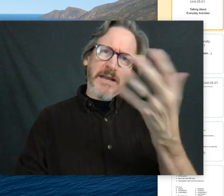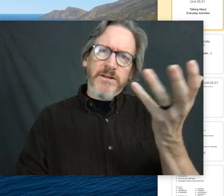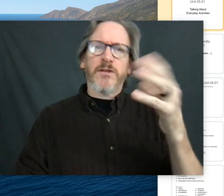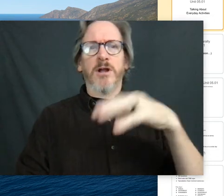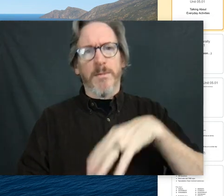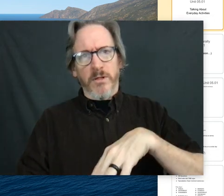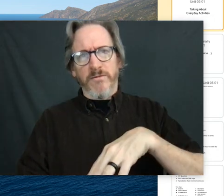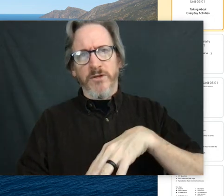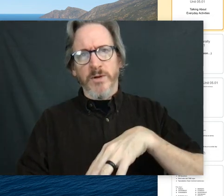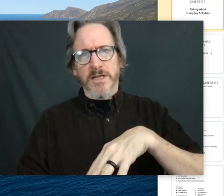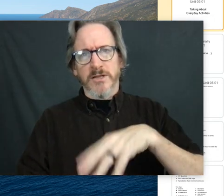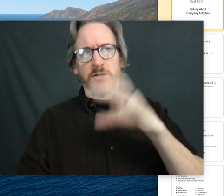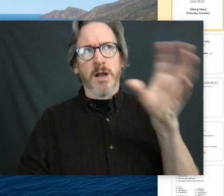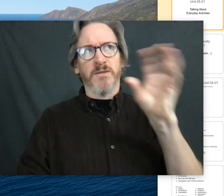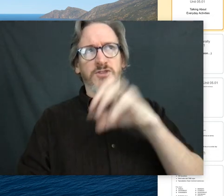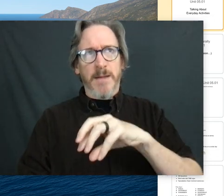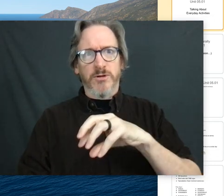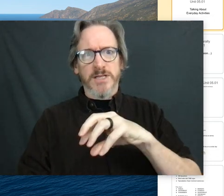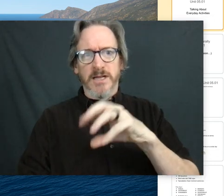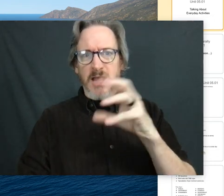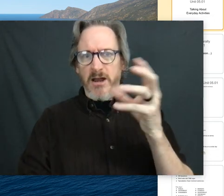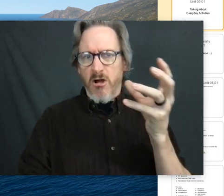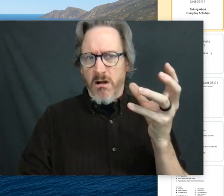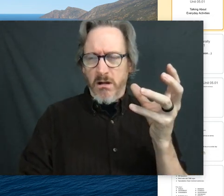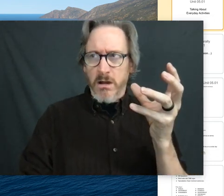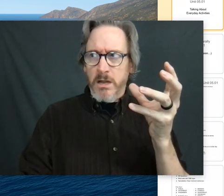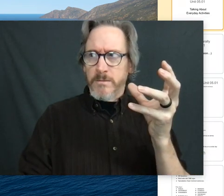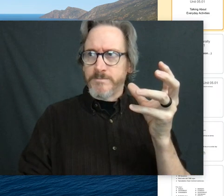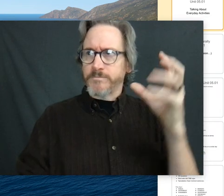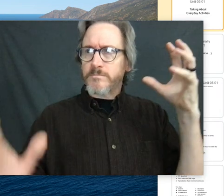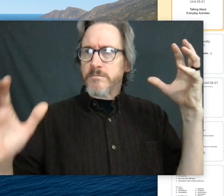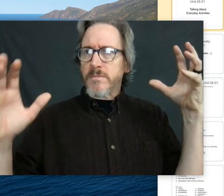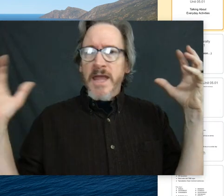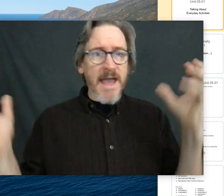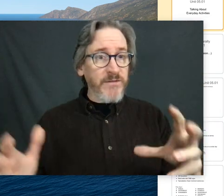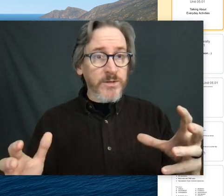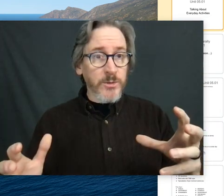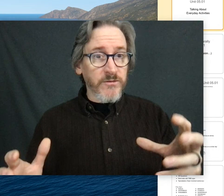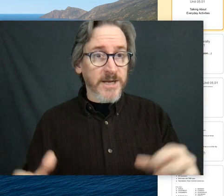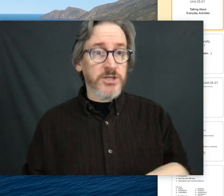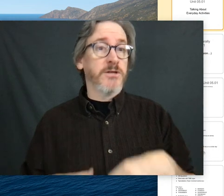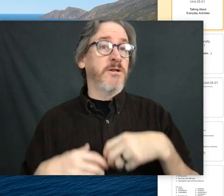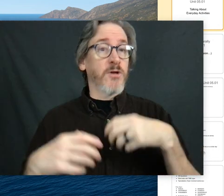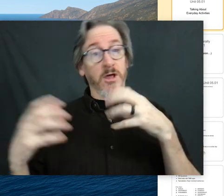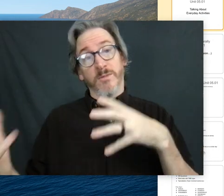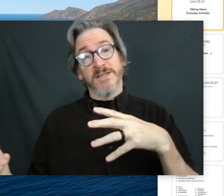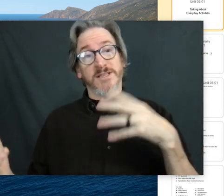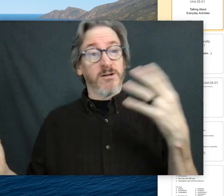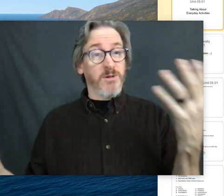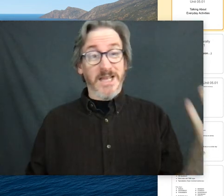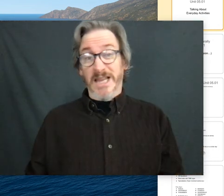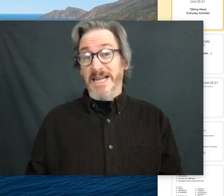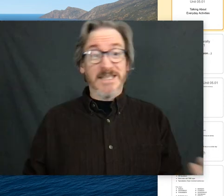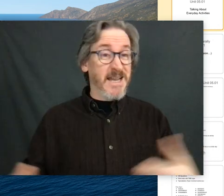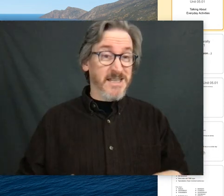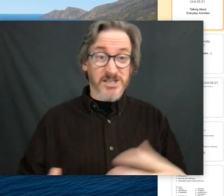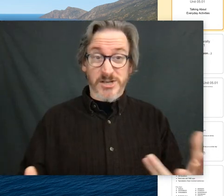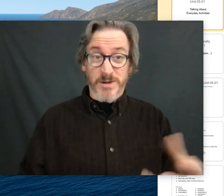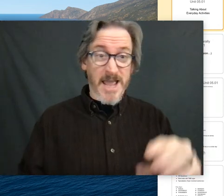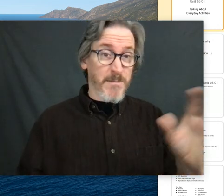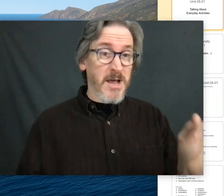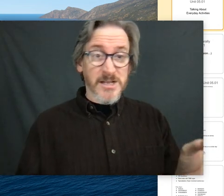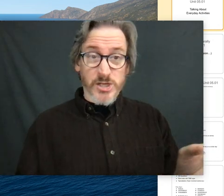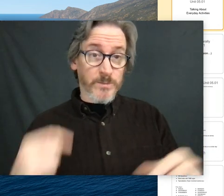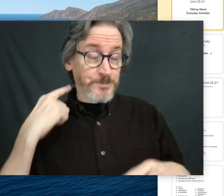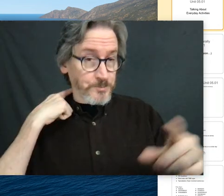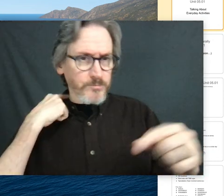it's uneven. There are a couple of chapters in it that are heavy with new information. There are other ones that are really light, and it's just a